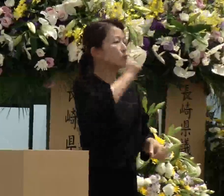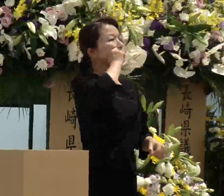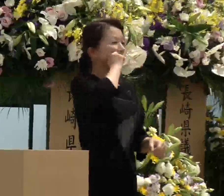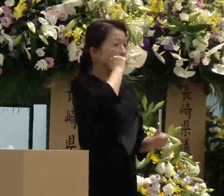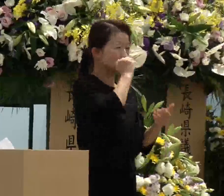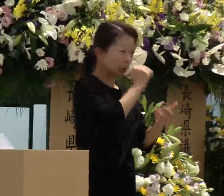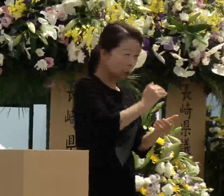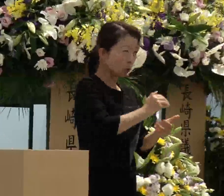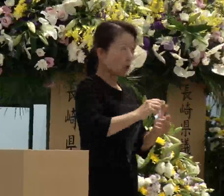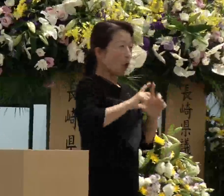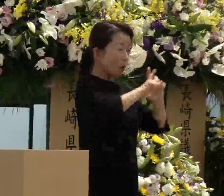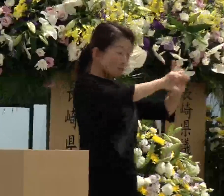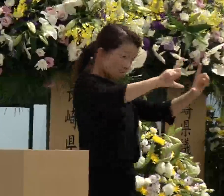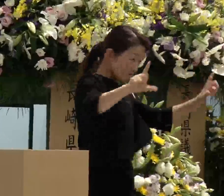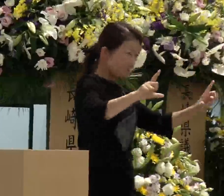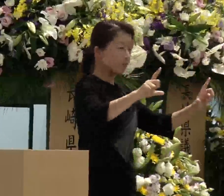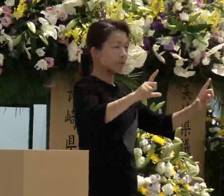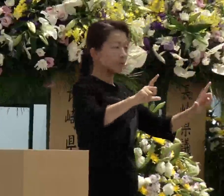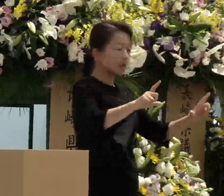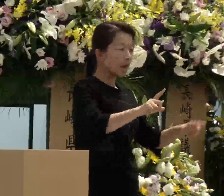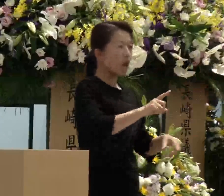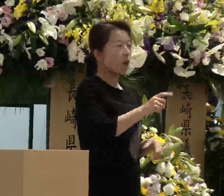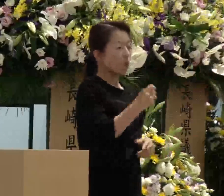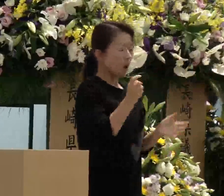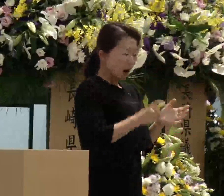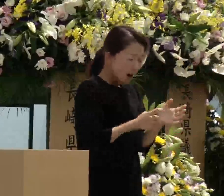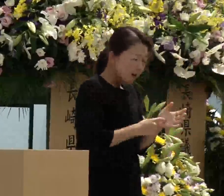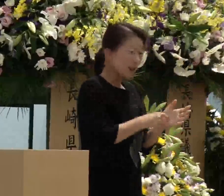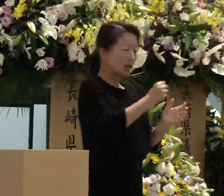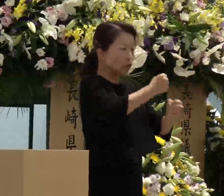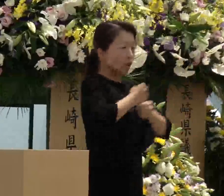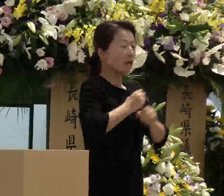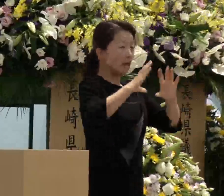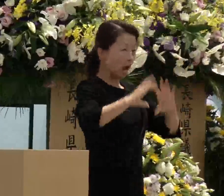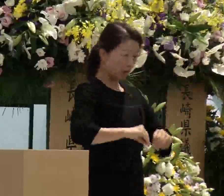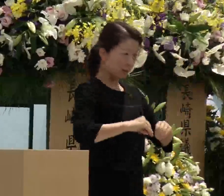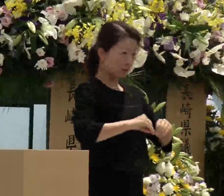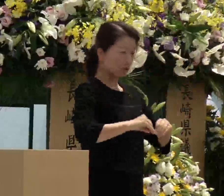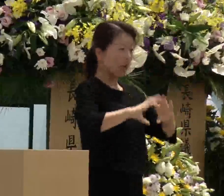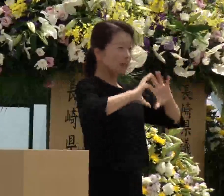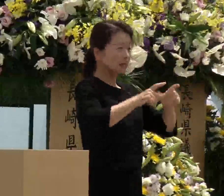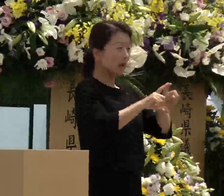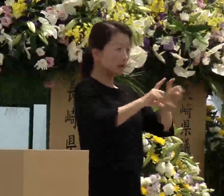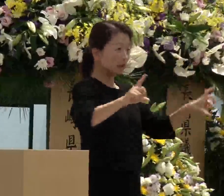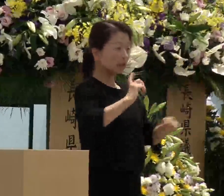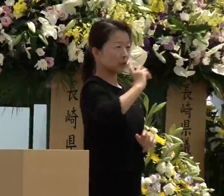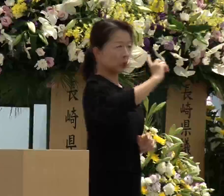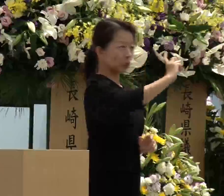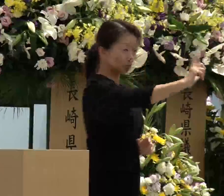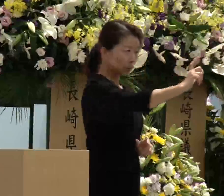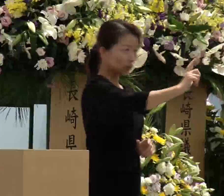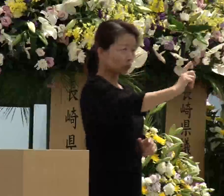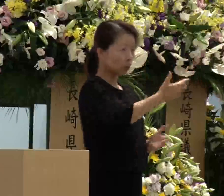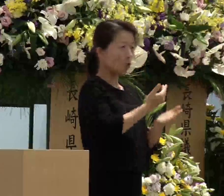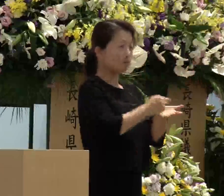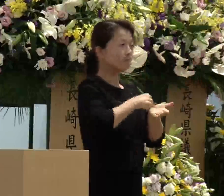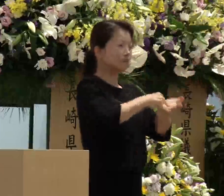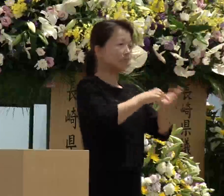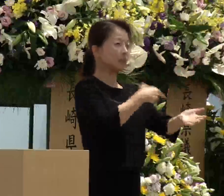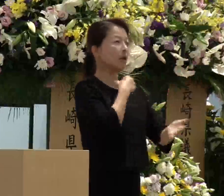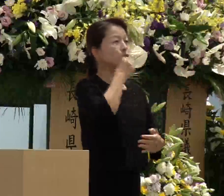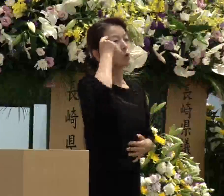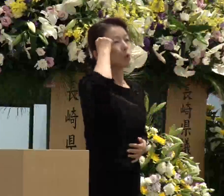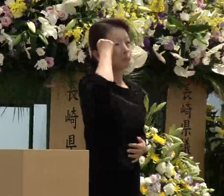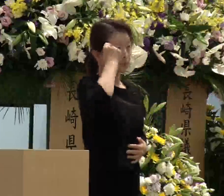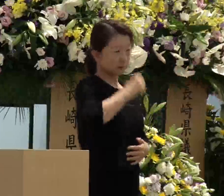world the horror and inhumanity of atomic bombing and call for the abolition of nuclear weapons and realization